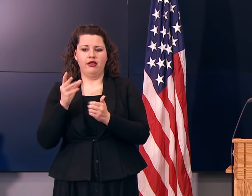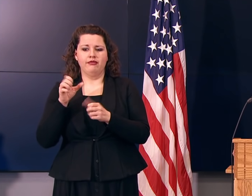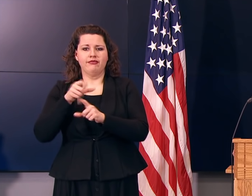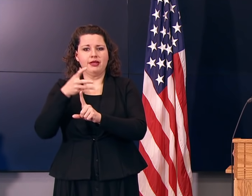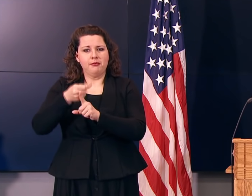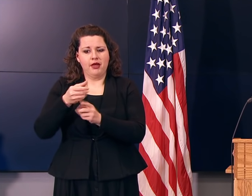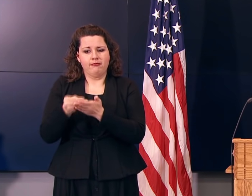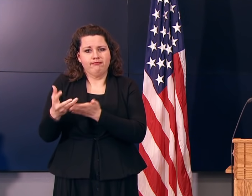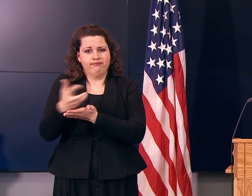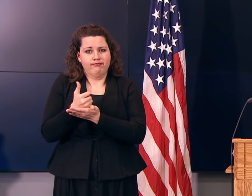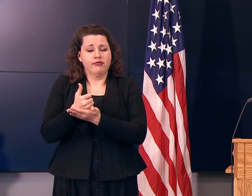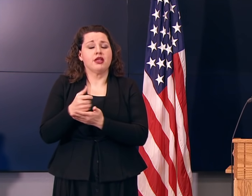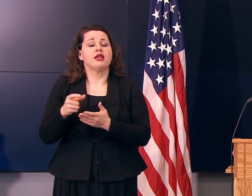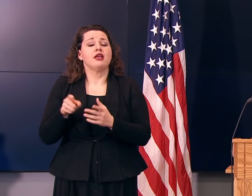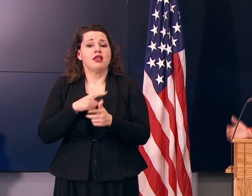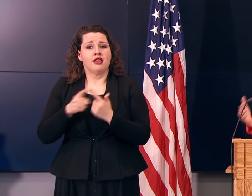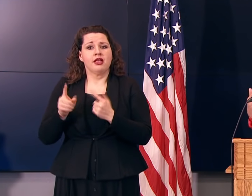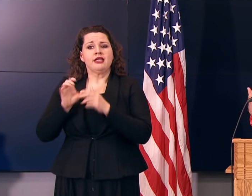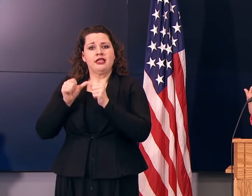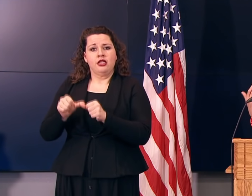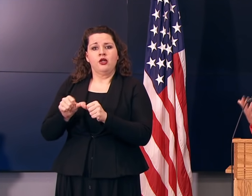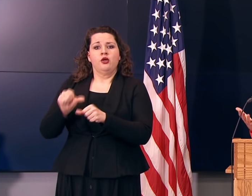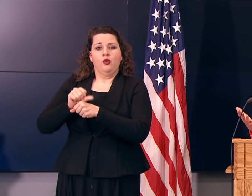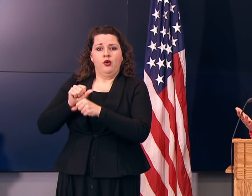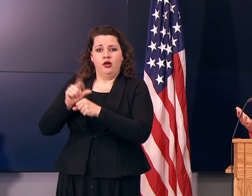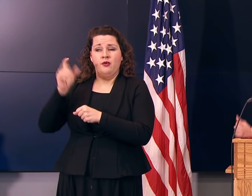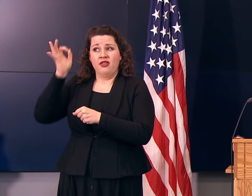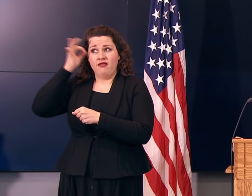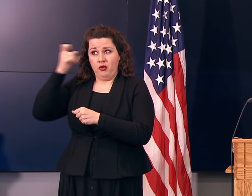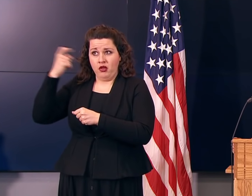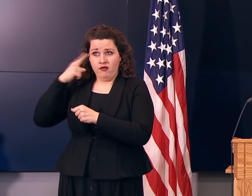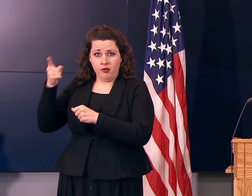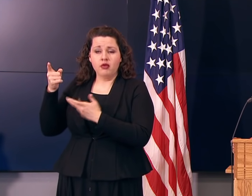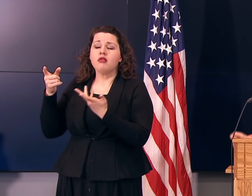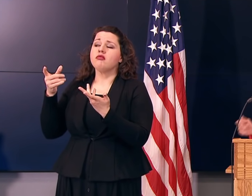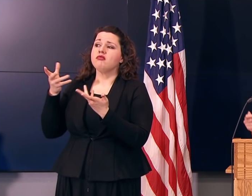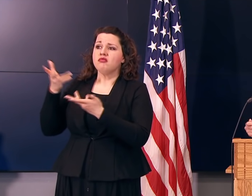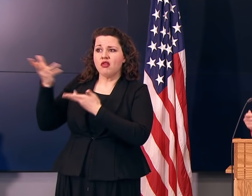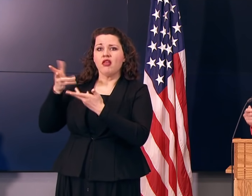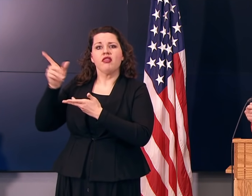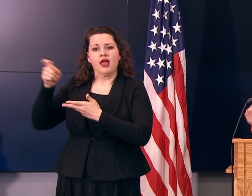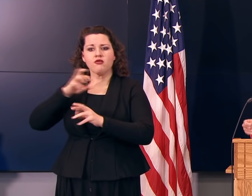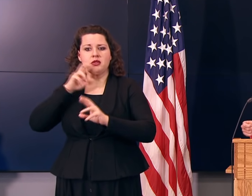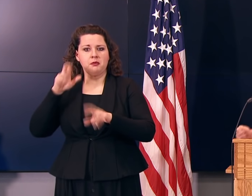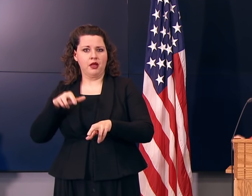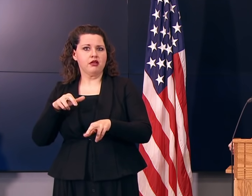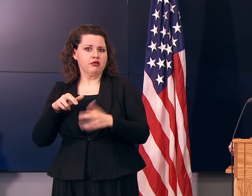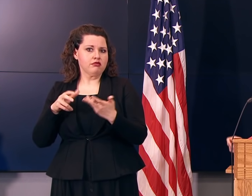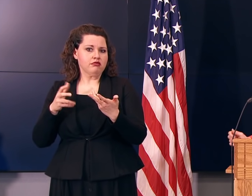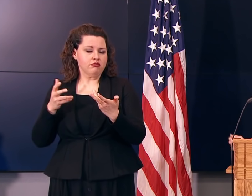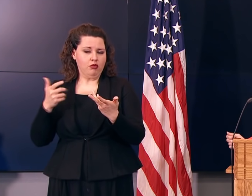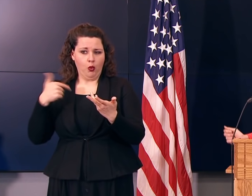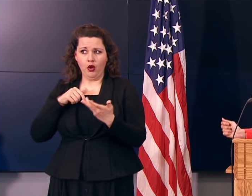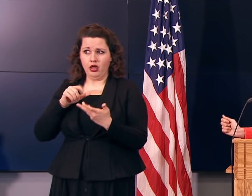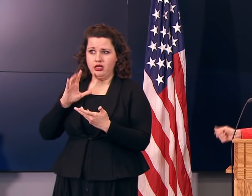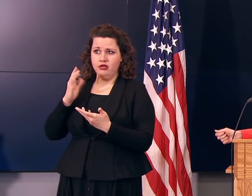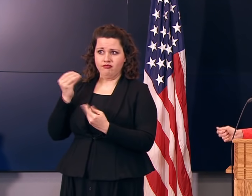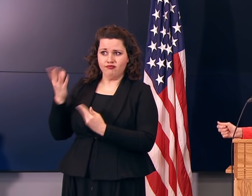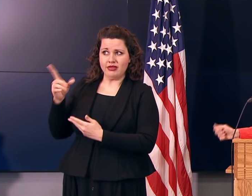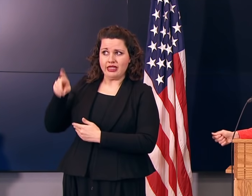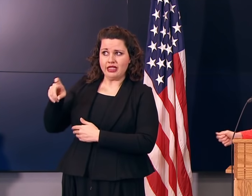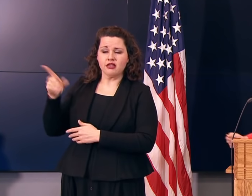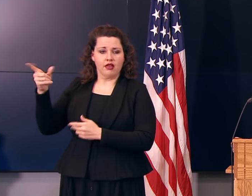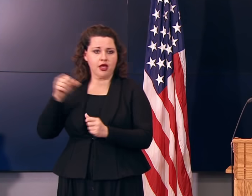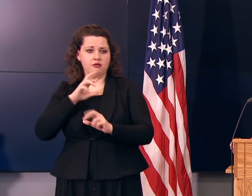then we'll continue to work with the federal government. They have been responsive in addressing our needs, and so I believe that they